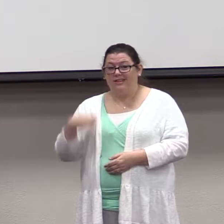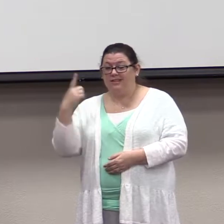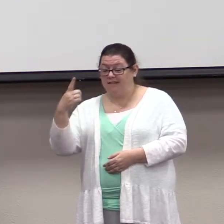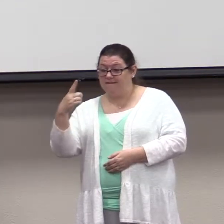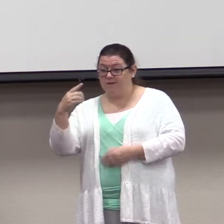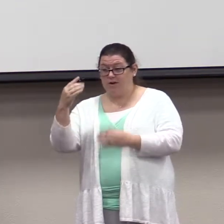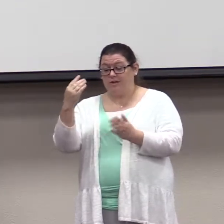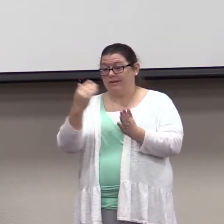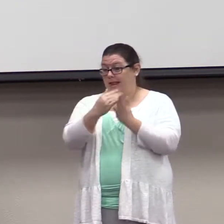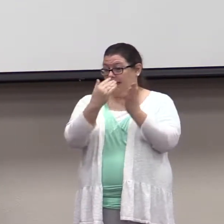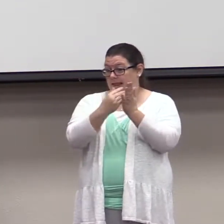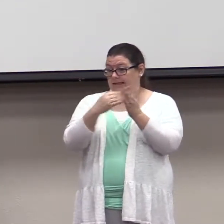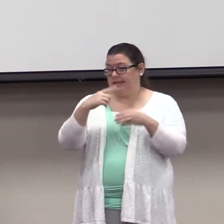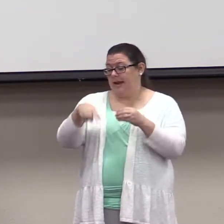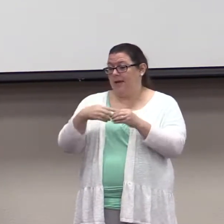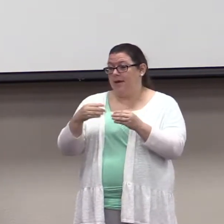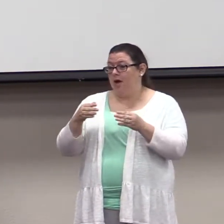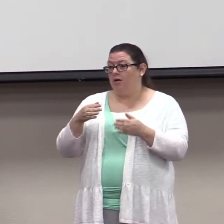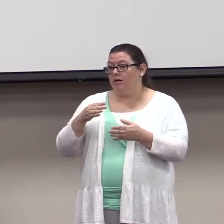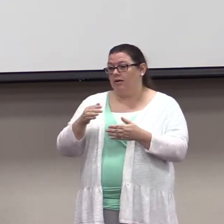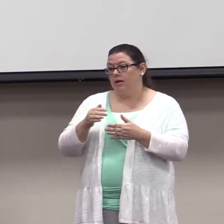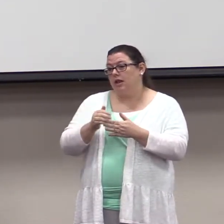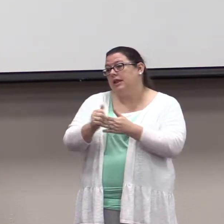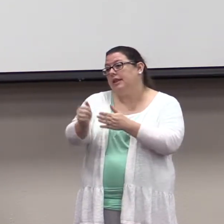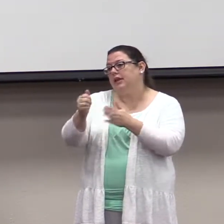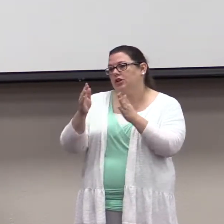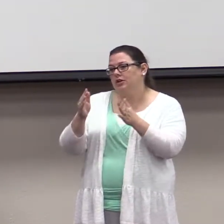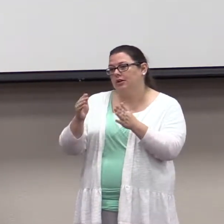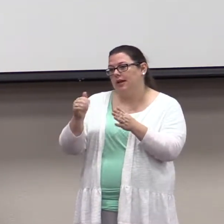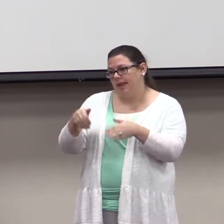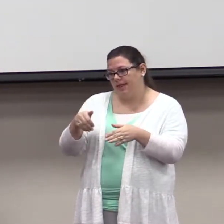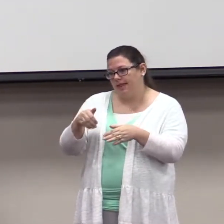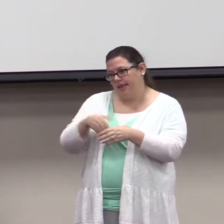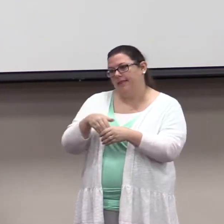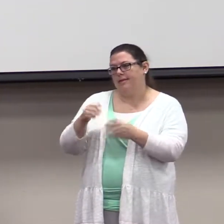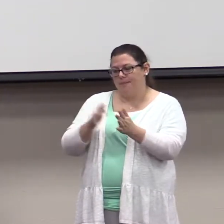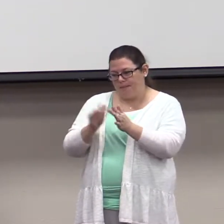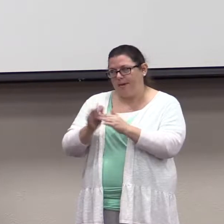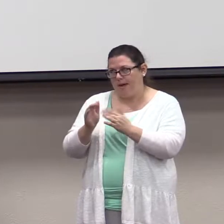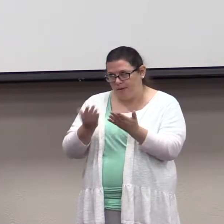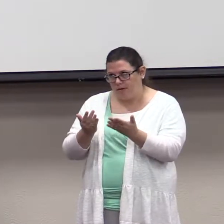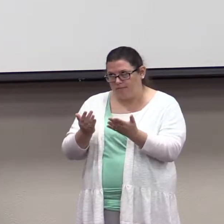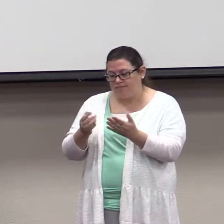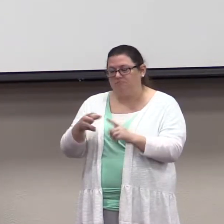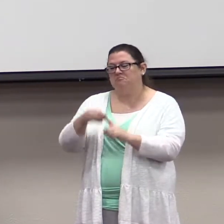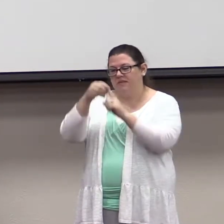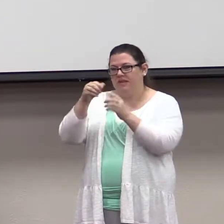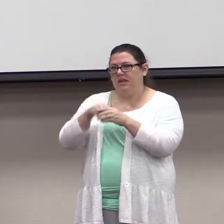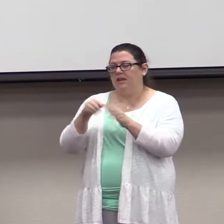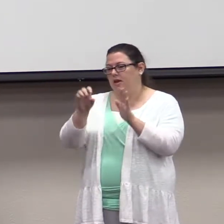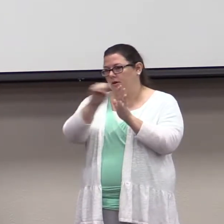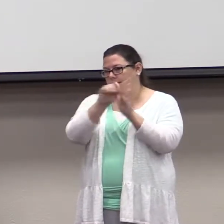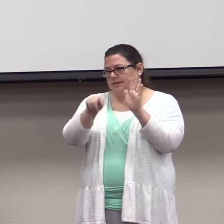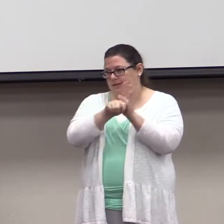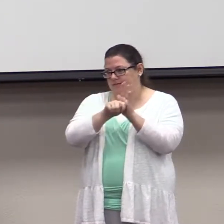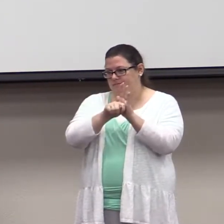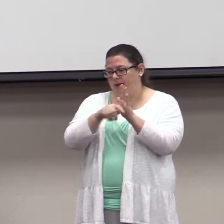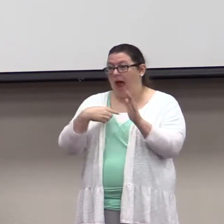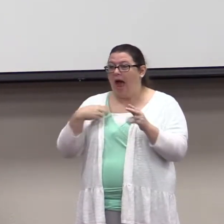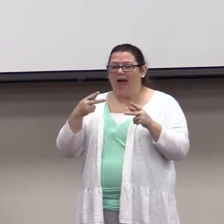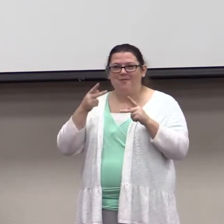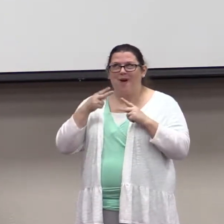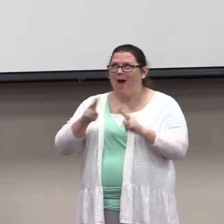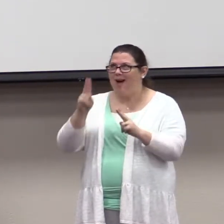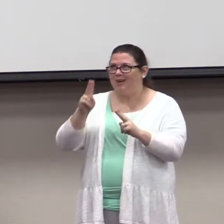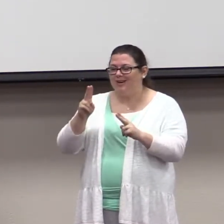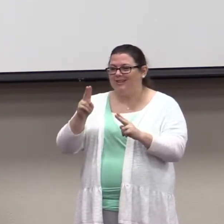Bible, specifically in the Old Testament. And I'm honored to be kicking off this series by looking at the character of Joshua this morning. Now,